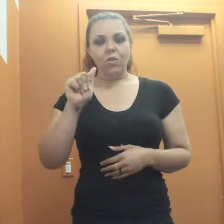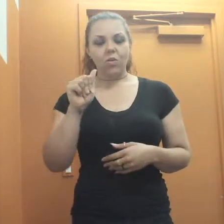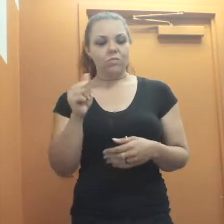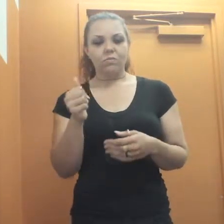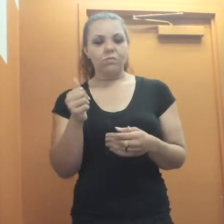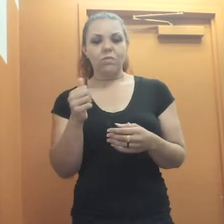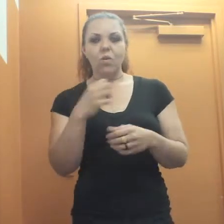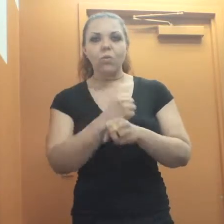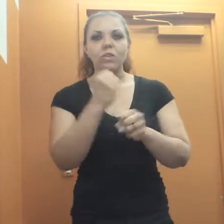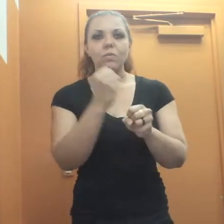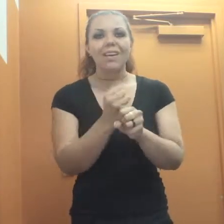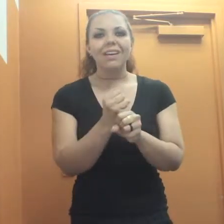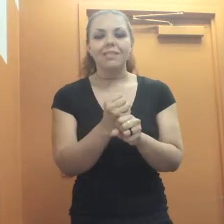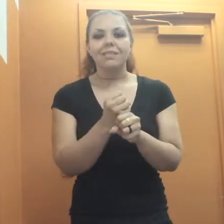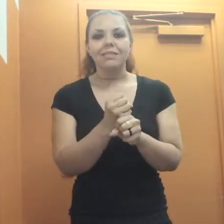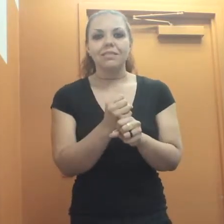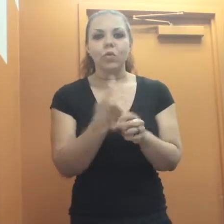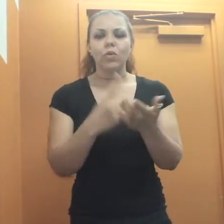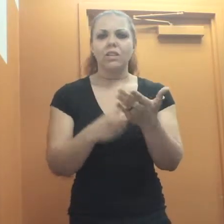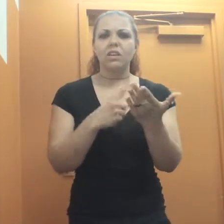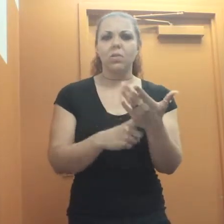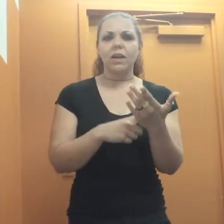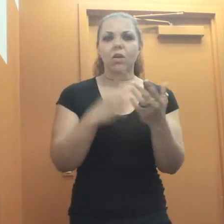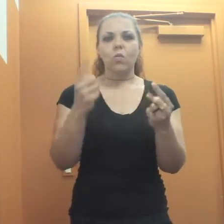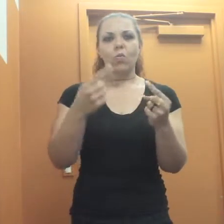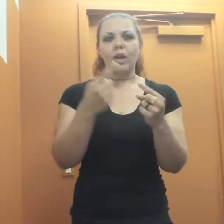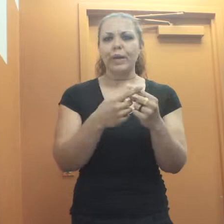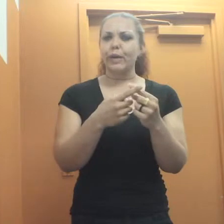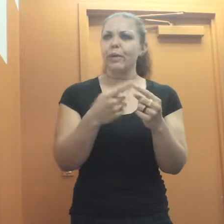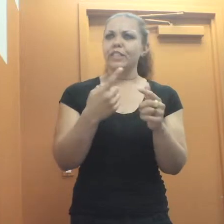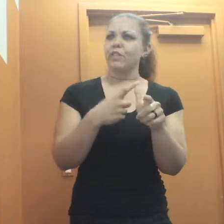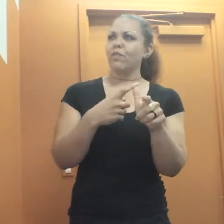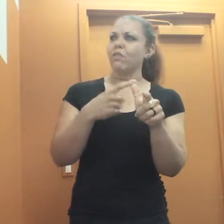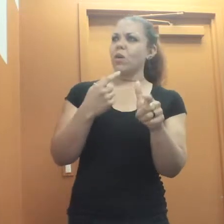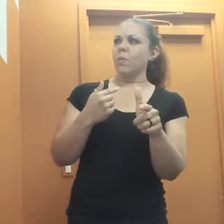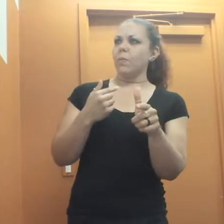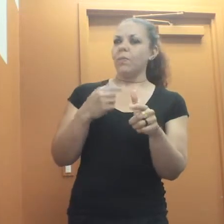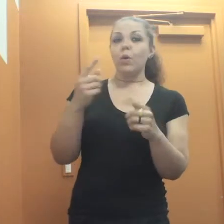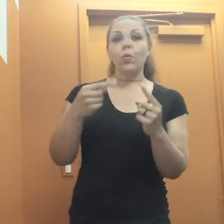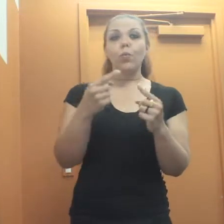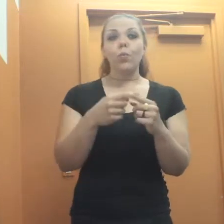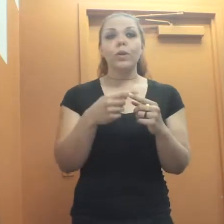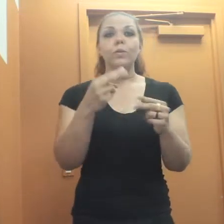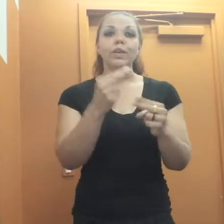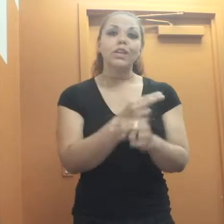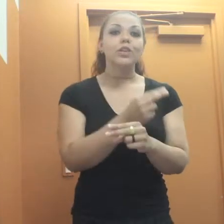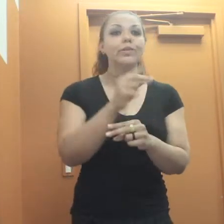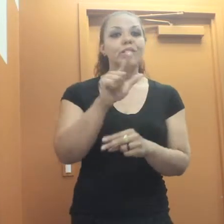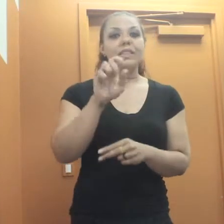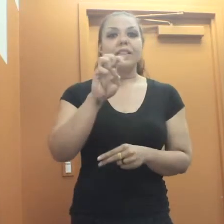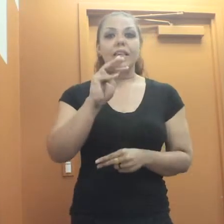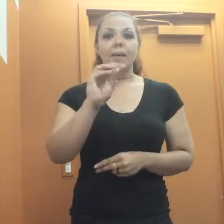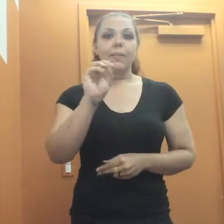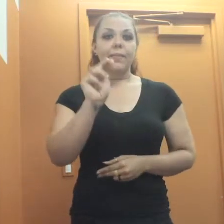did that come from. And when we talked about the lemon and used the lemon, we really had a sense of, wow, there